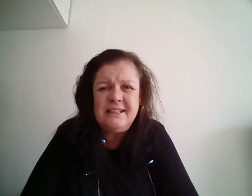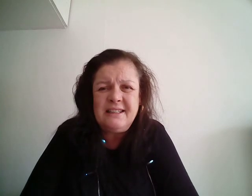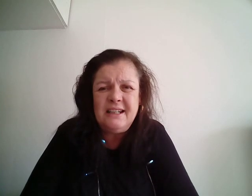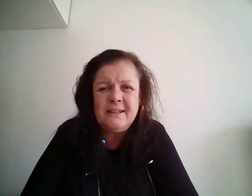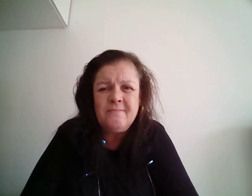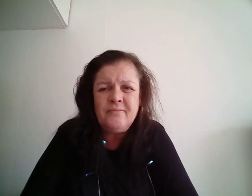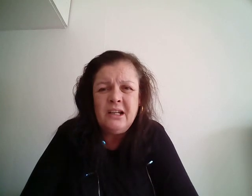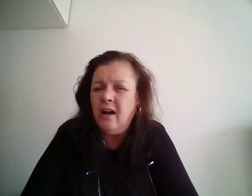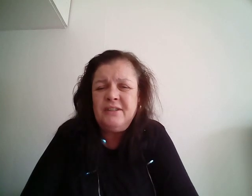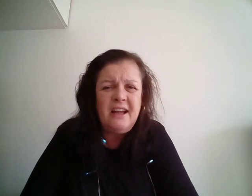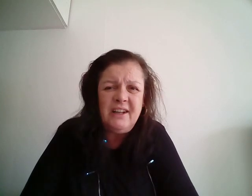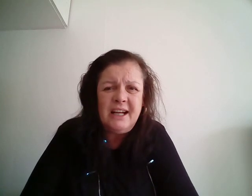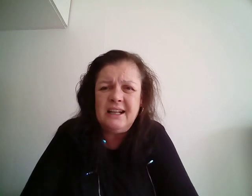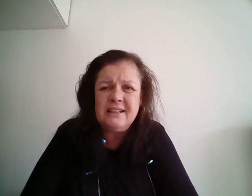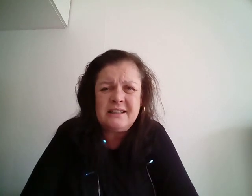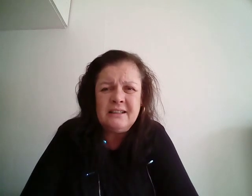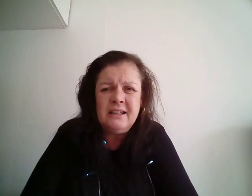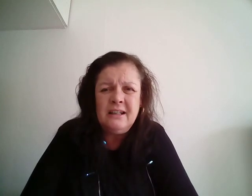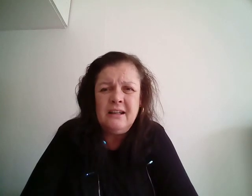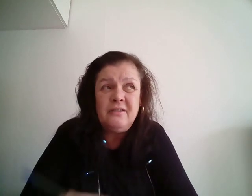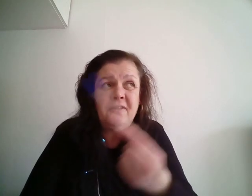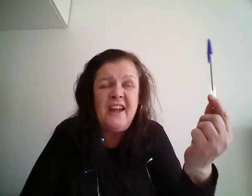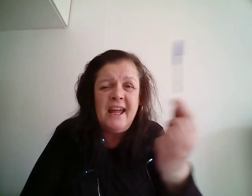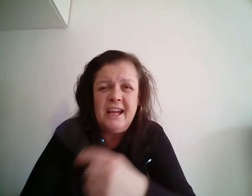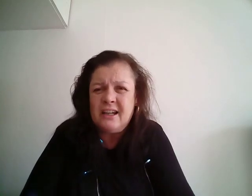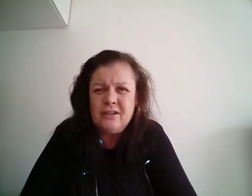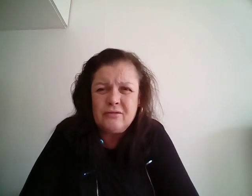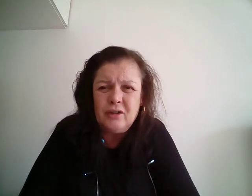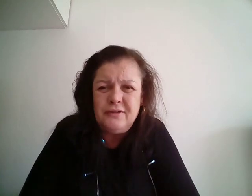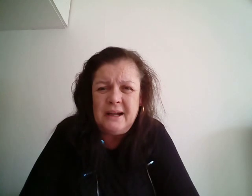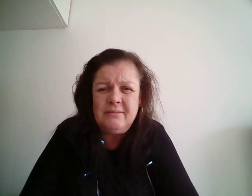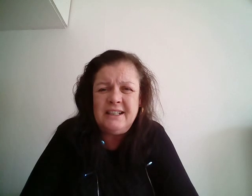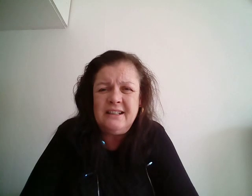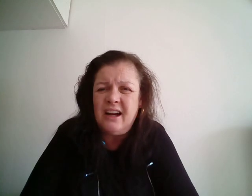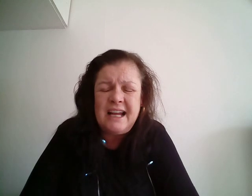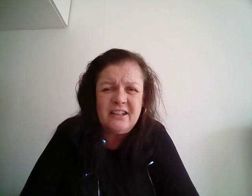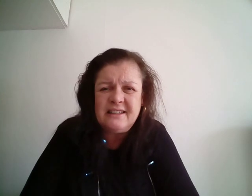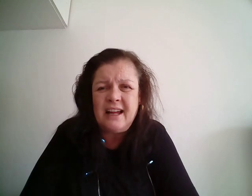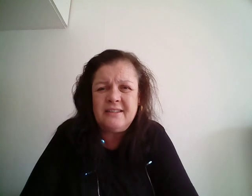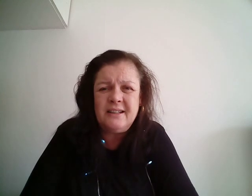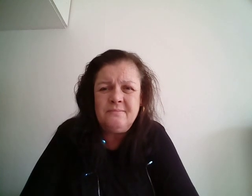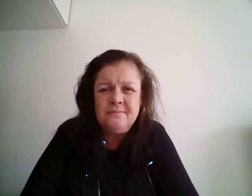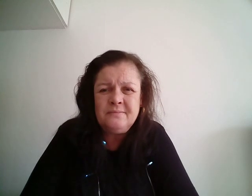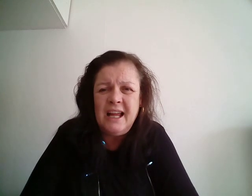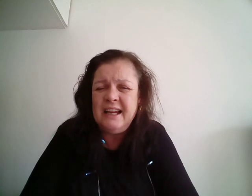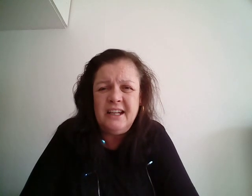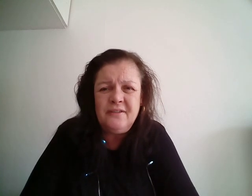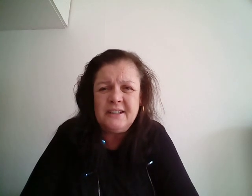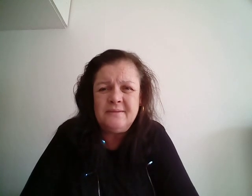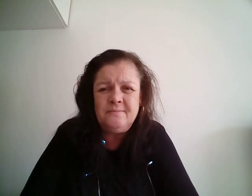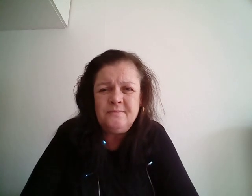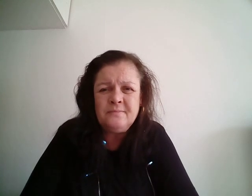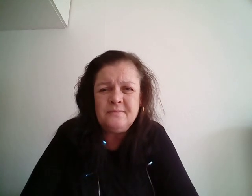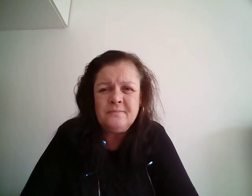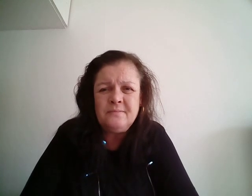you say? I've never liked the fake royal family. I cannot stand them, any of them.